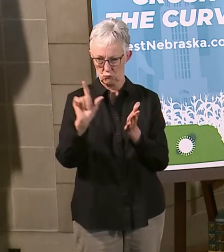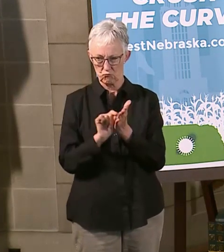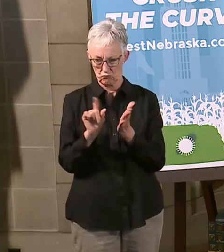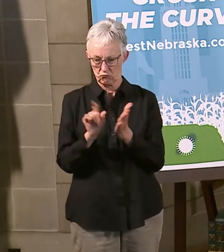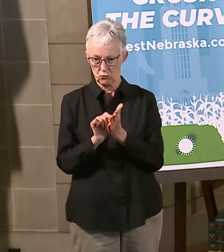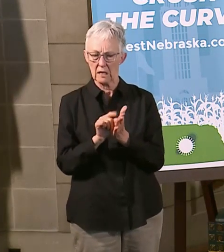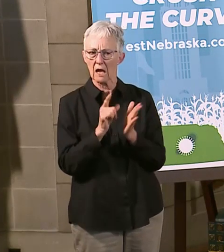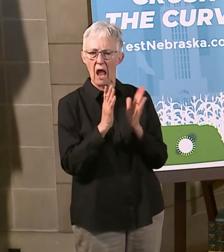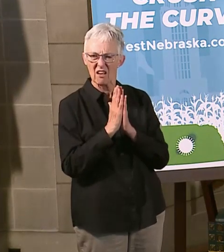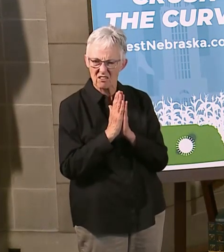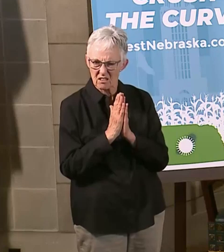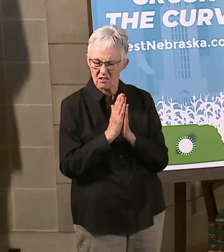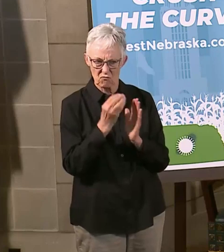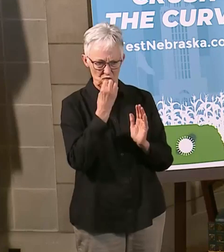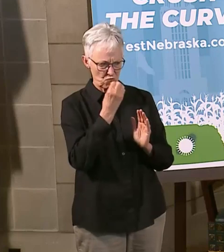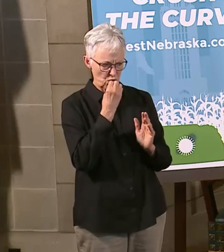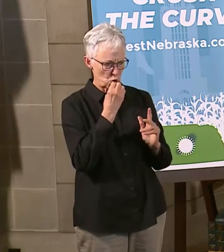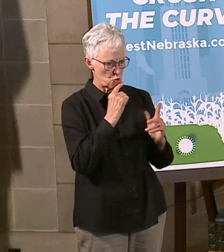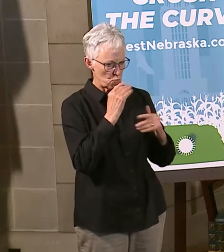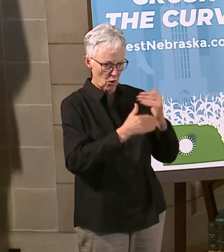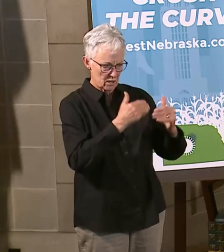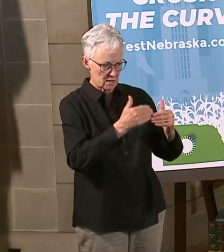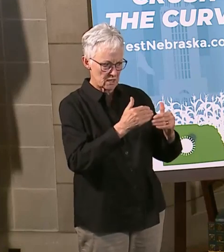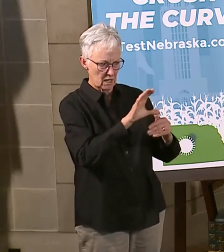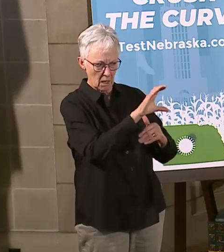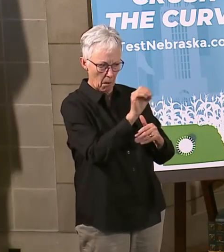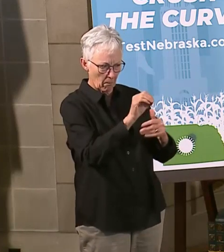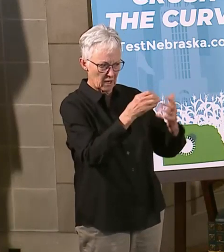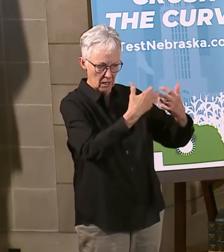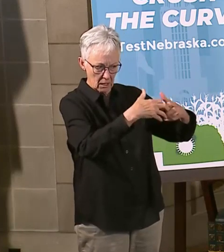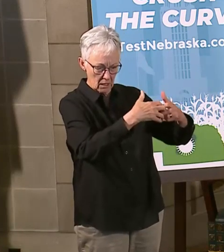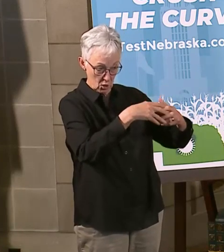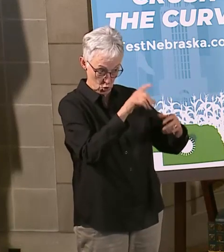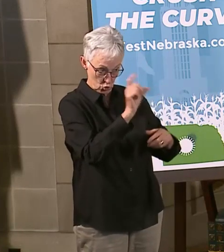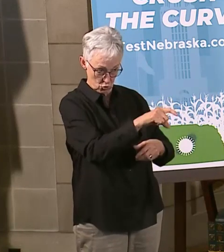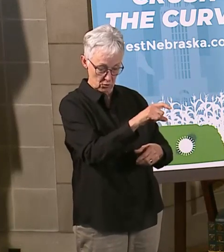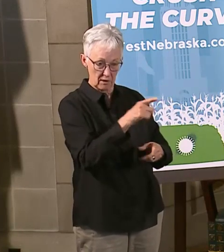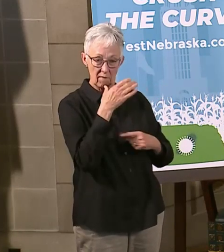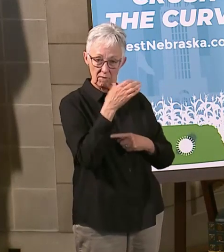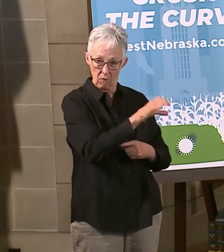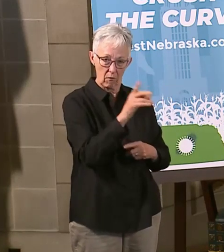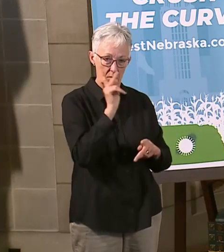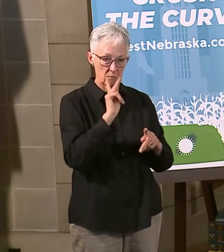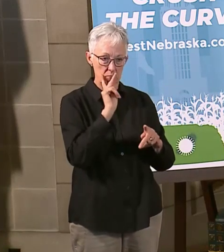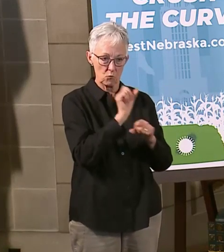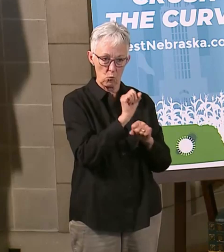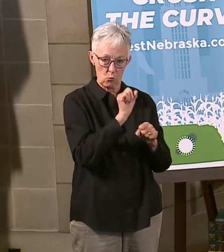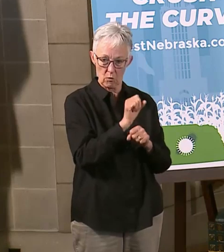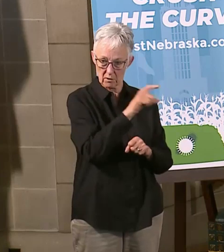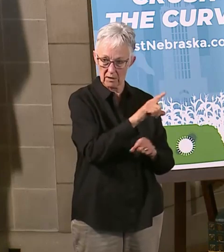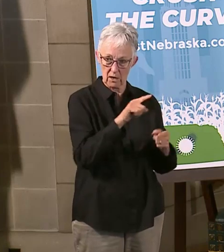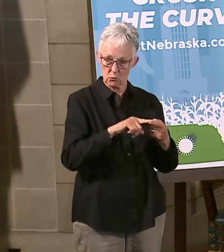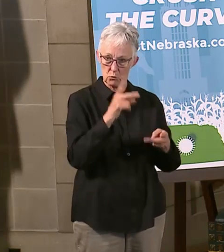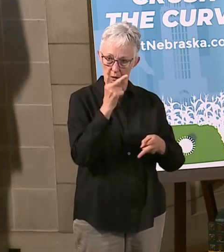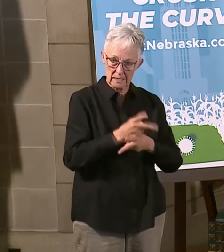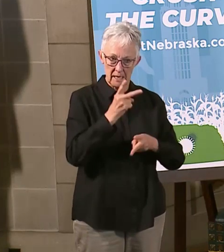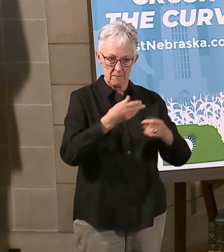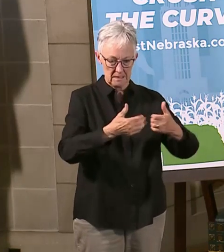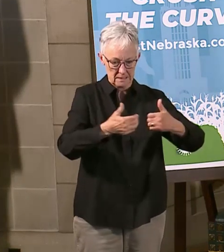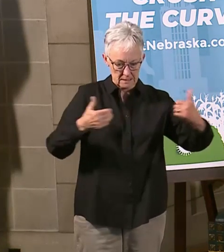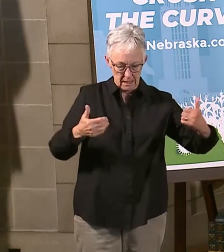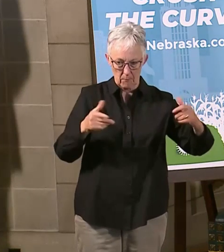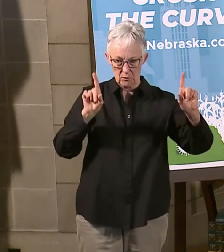food processing facilities ought to apply the 6 foot distance and social distancing with regard to their lines and so forth? I think